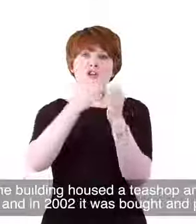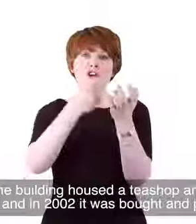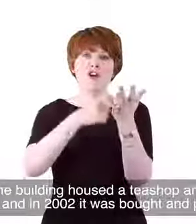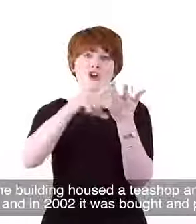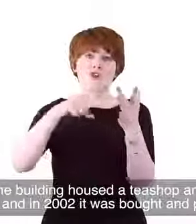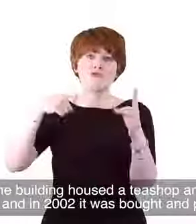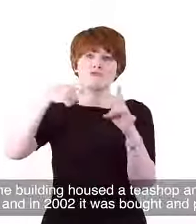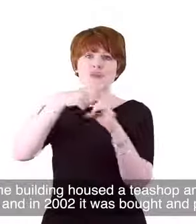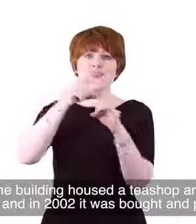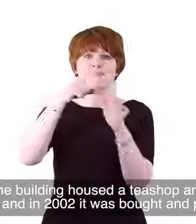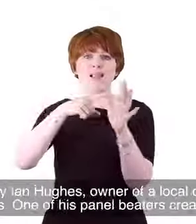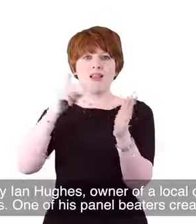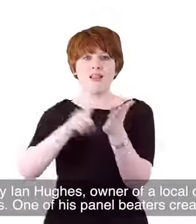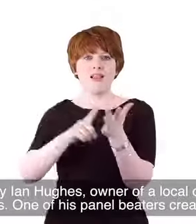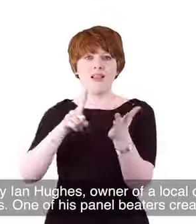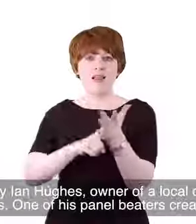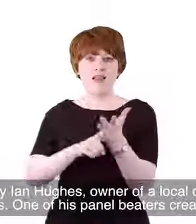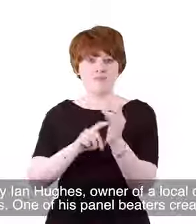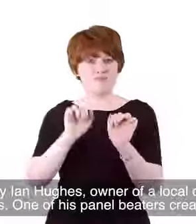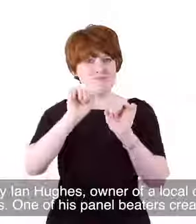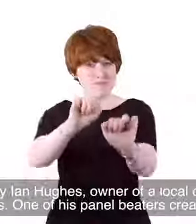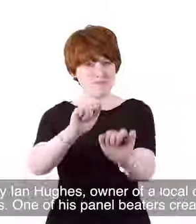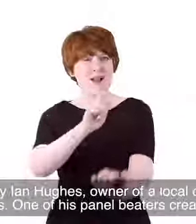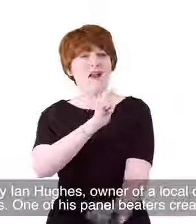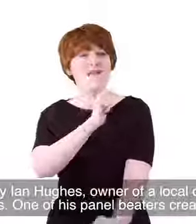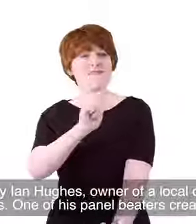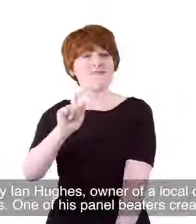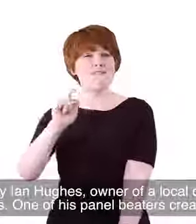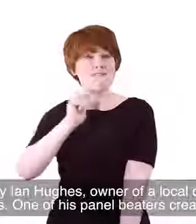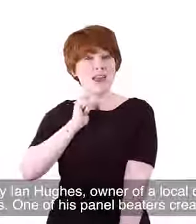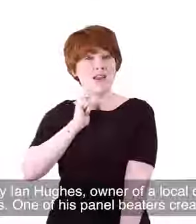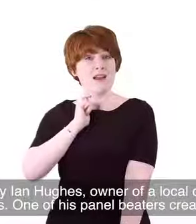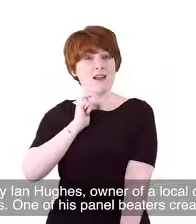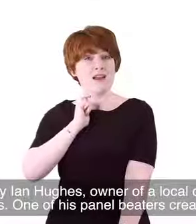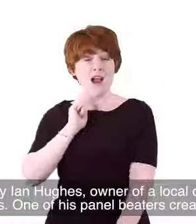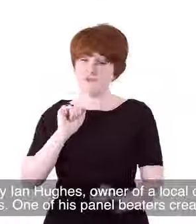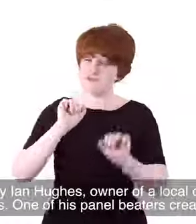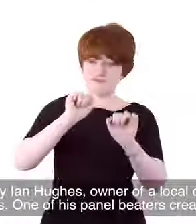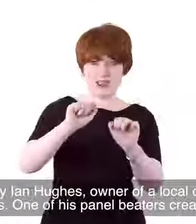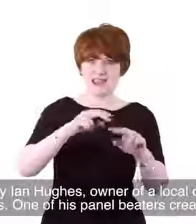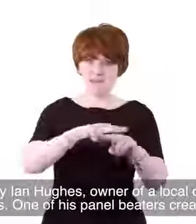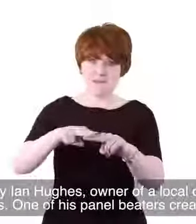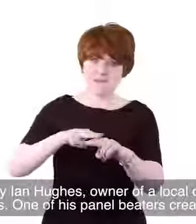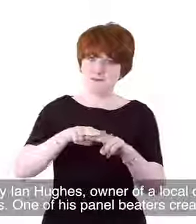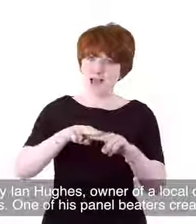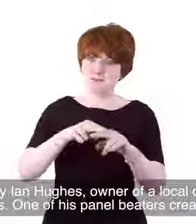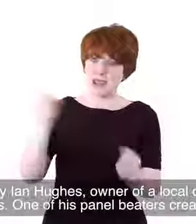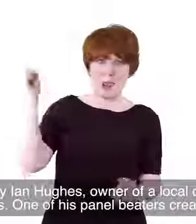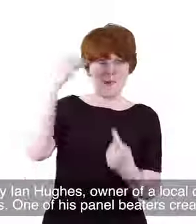was bought and partially restored by Ian Hughes, owner of a local car repair business. One of his panel beaters created